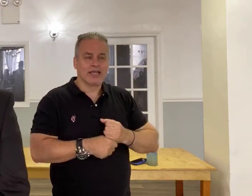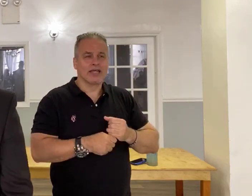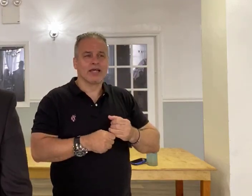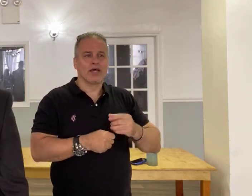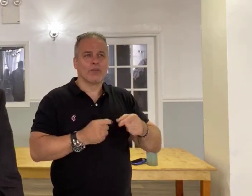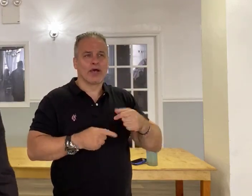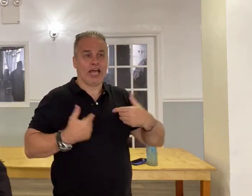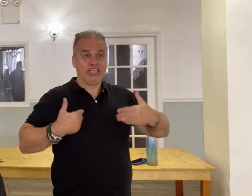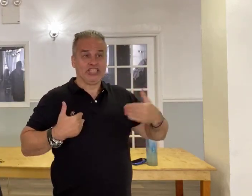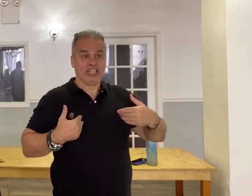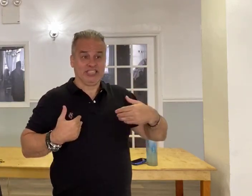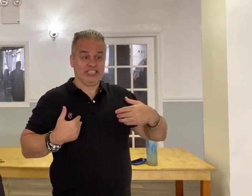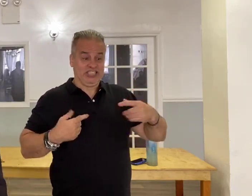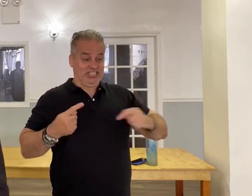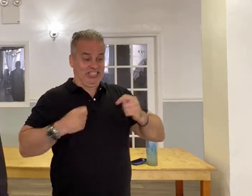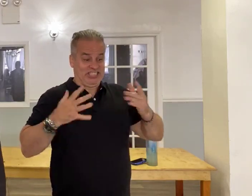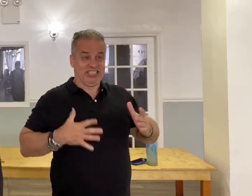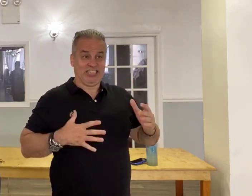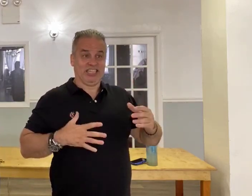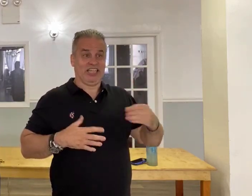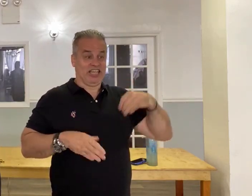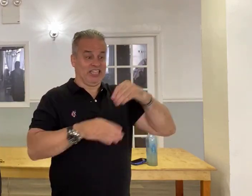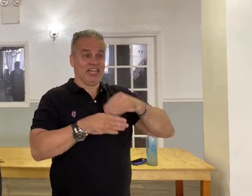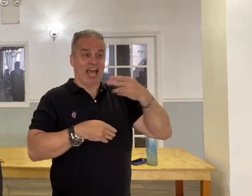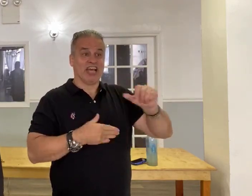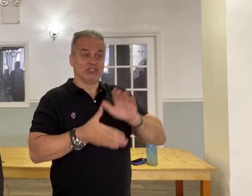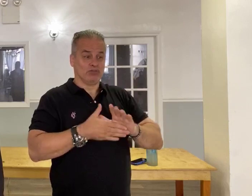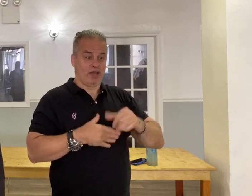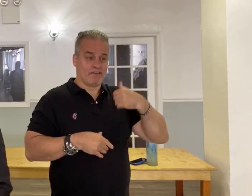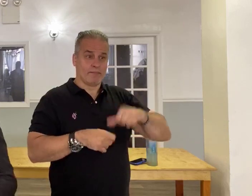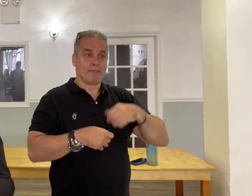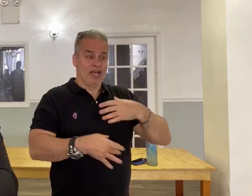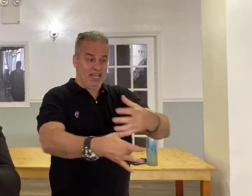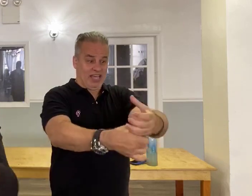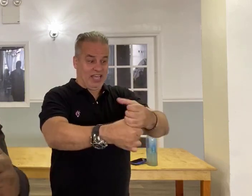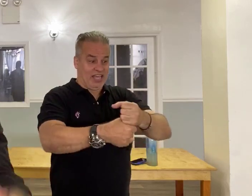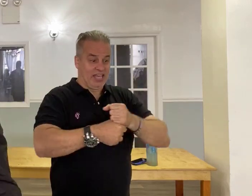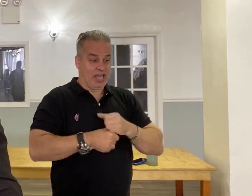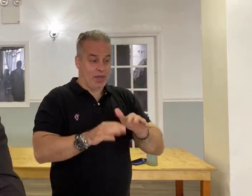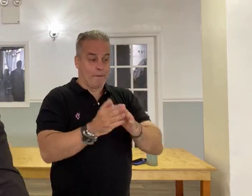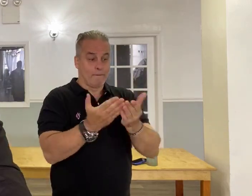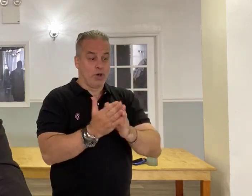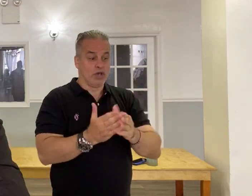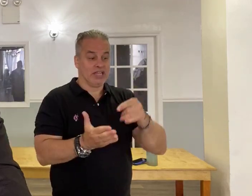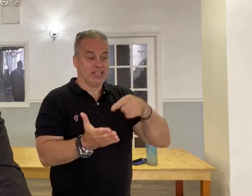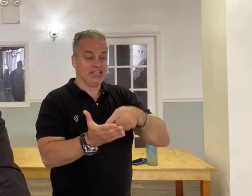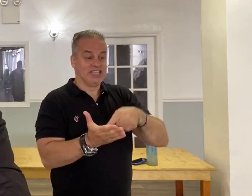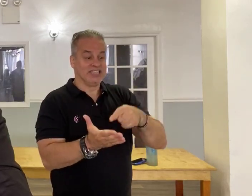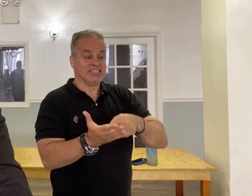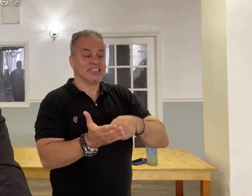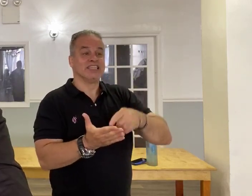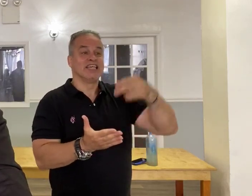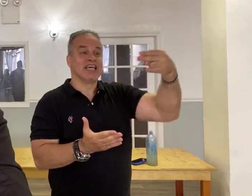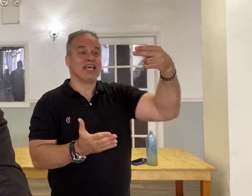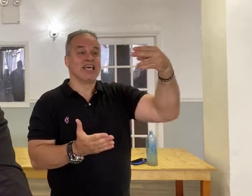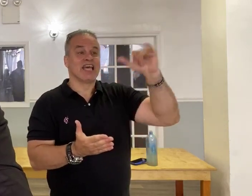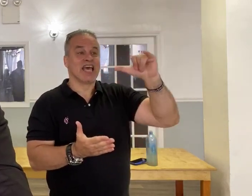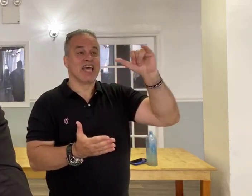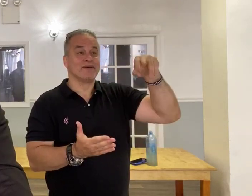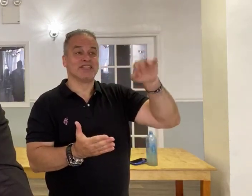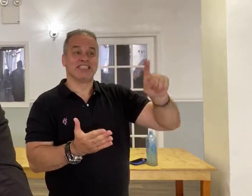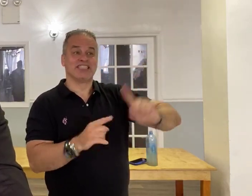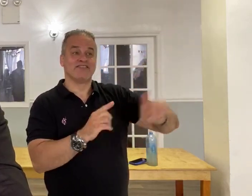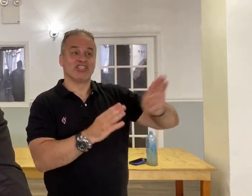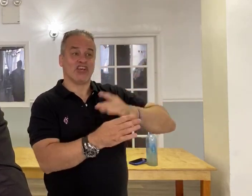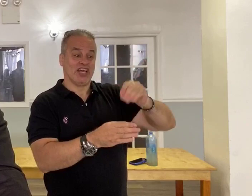amen? And I would sit at home and I would sing the hymns at home. That's what I tested my voice against, amen? I would